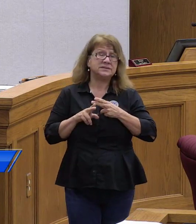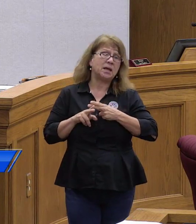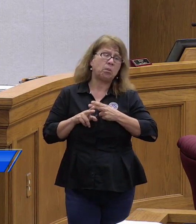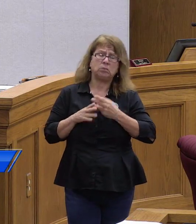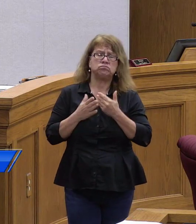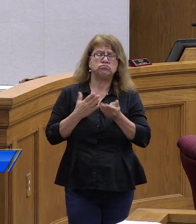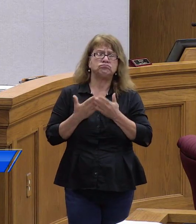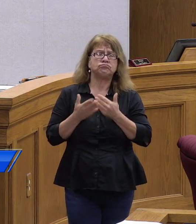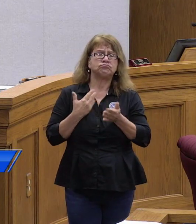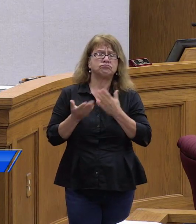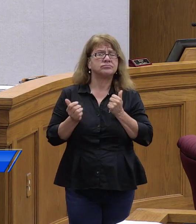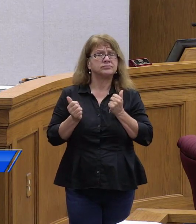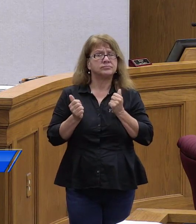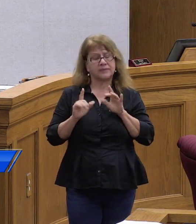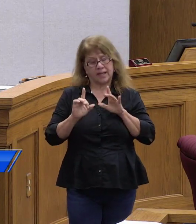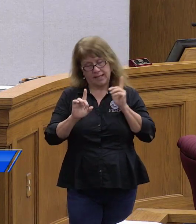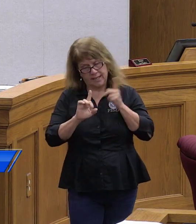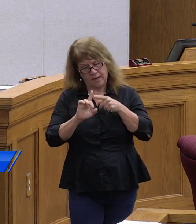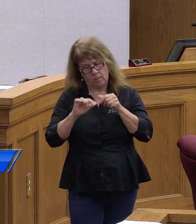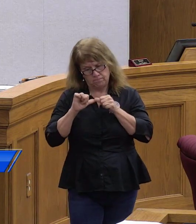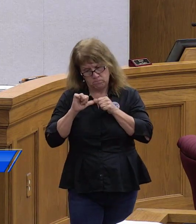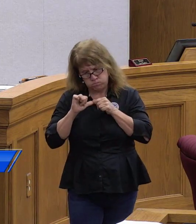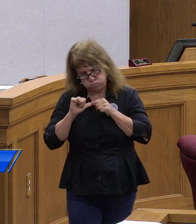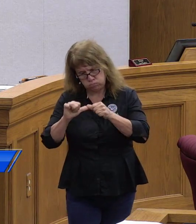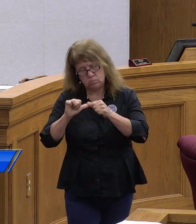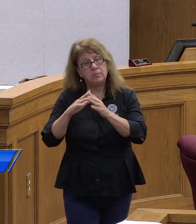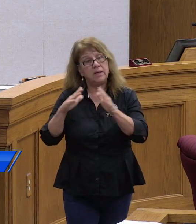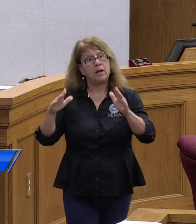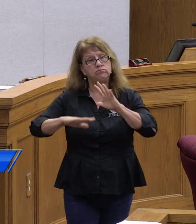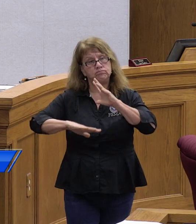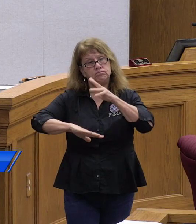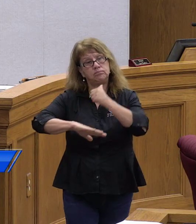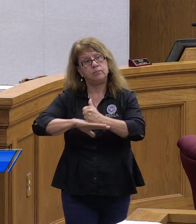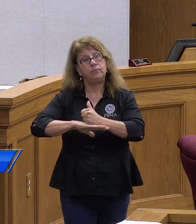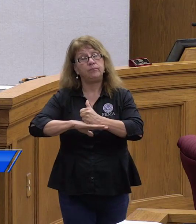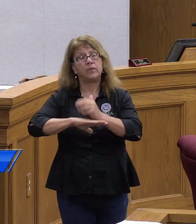temporarily, until more permanent housing can be achieved.